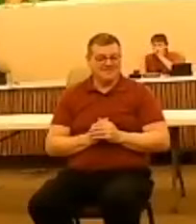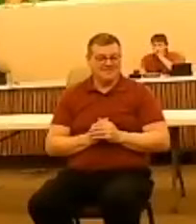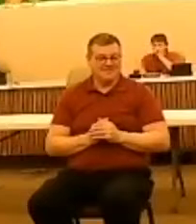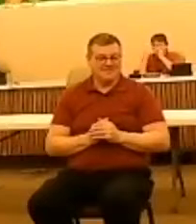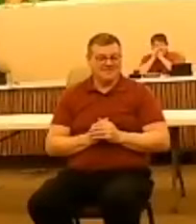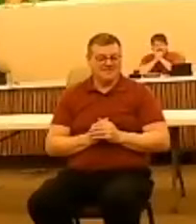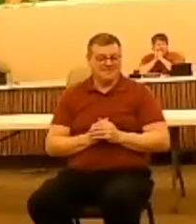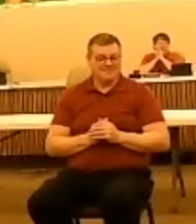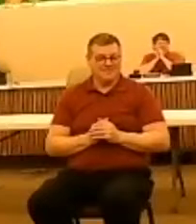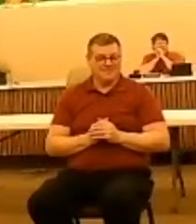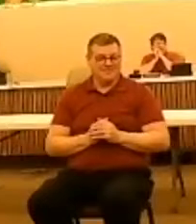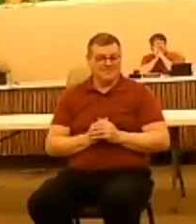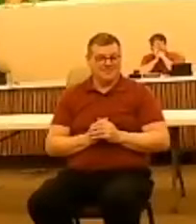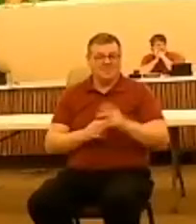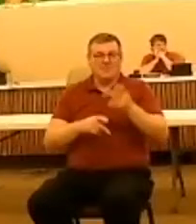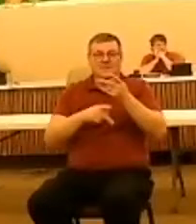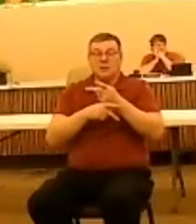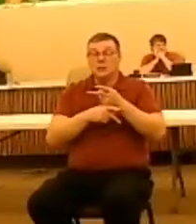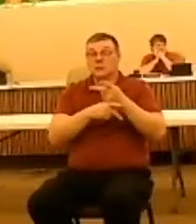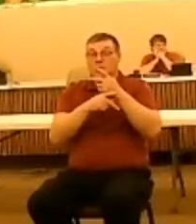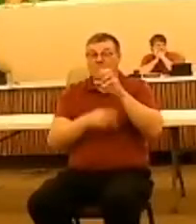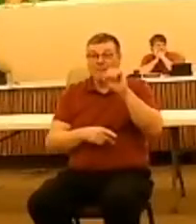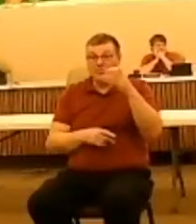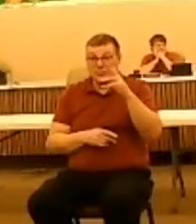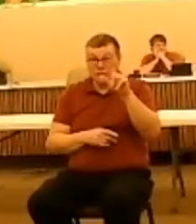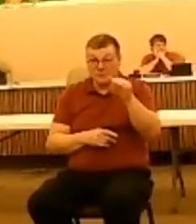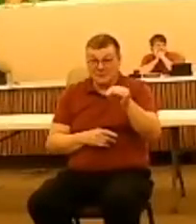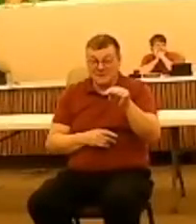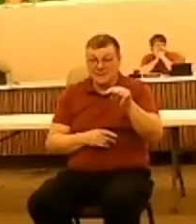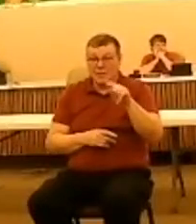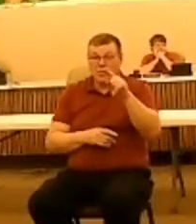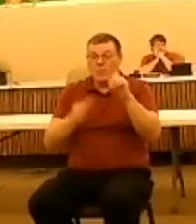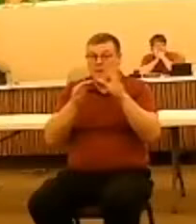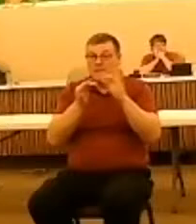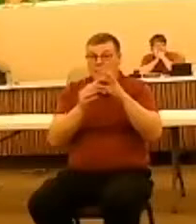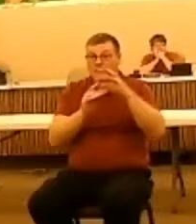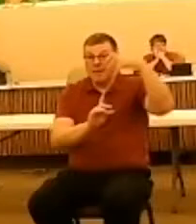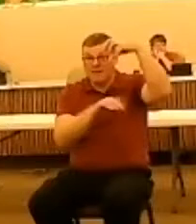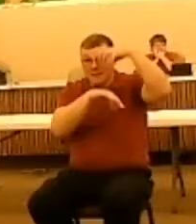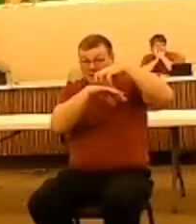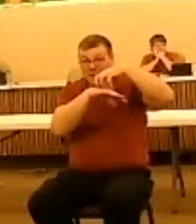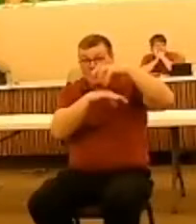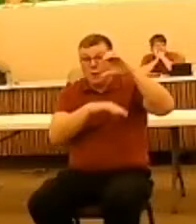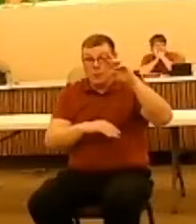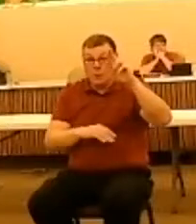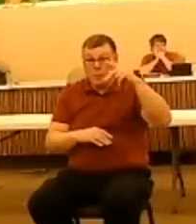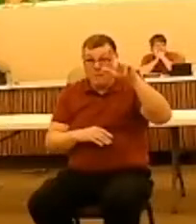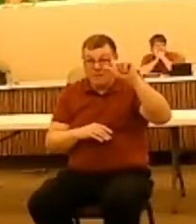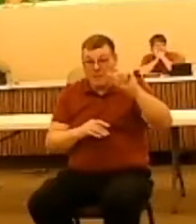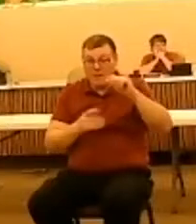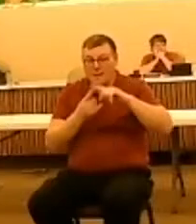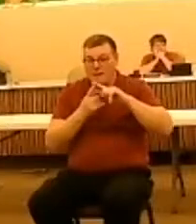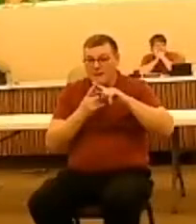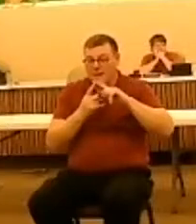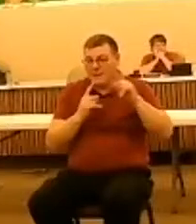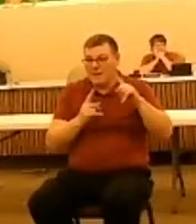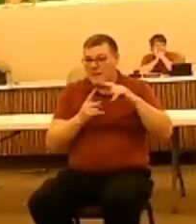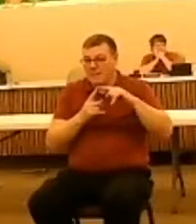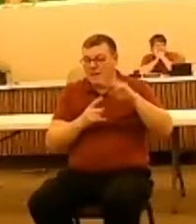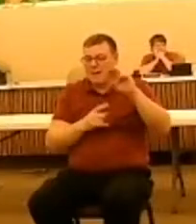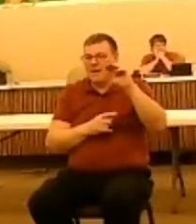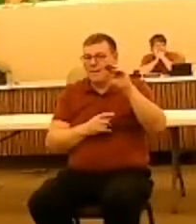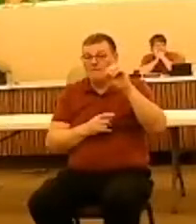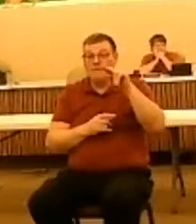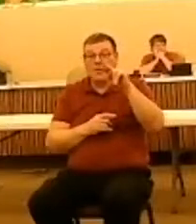Yes, Supervisor Schultz, you mentioned putting a cupola on the Monroe Academy building. What you're referring to, Monroe Academy building was